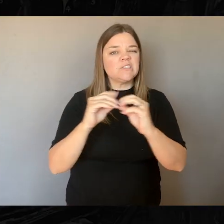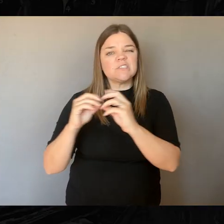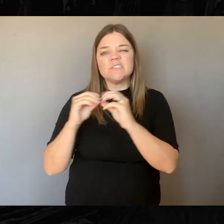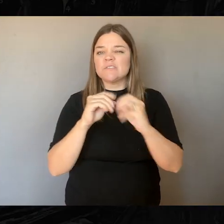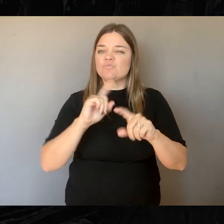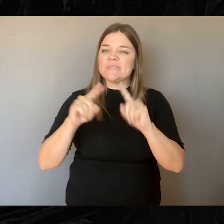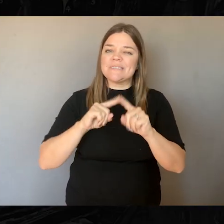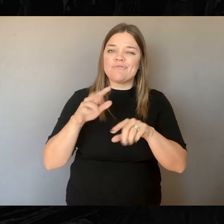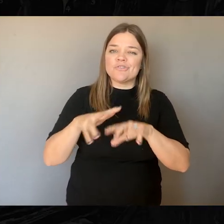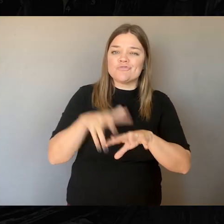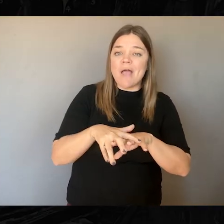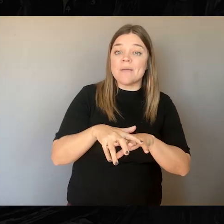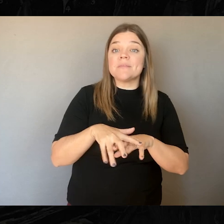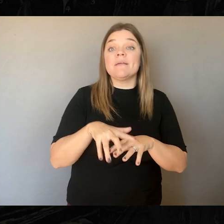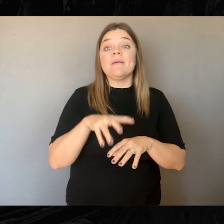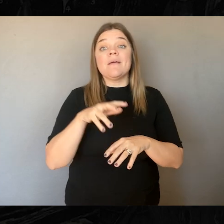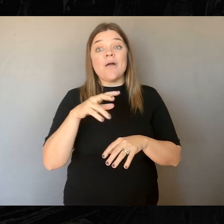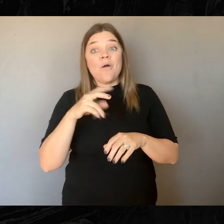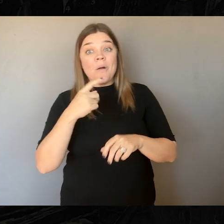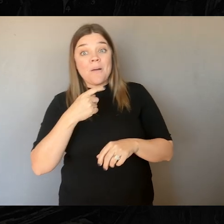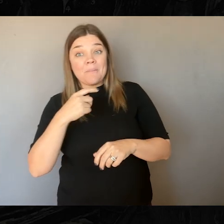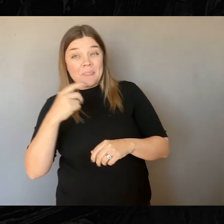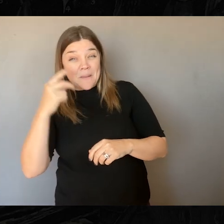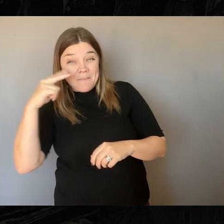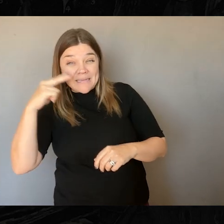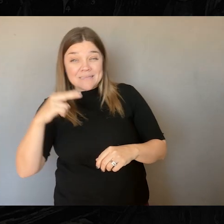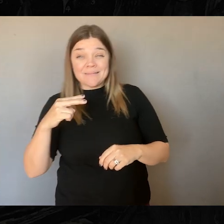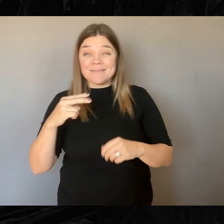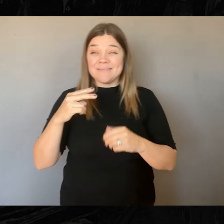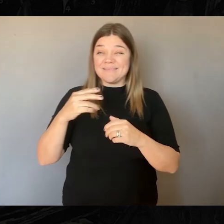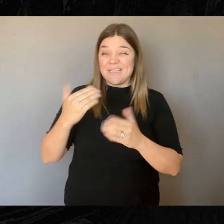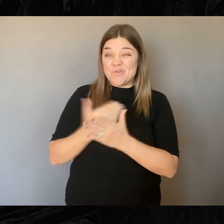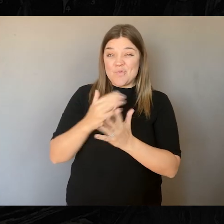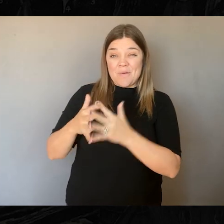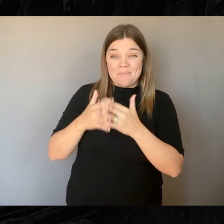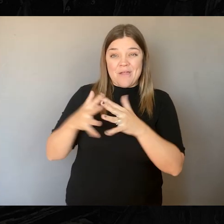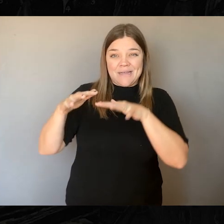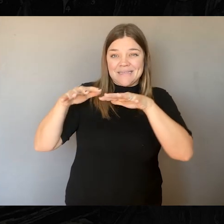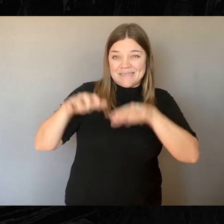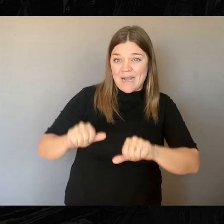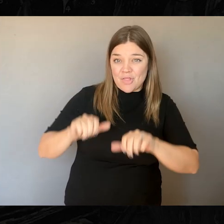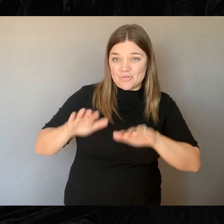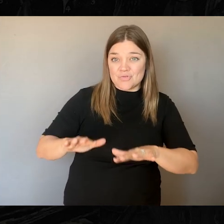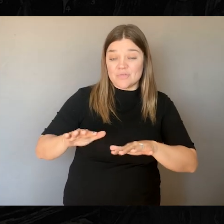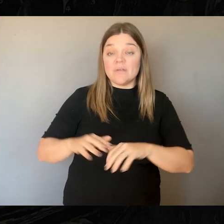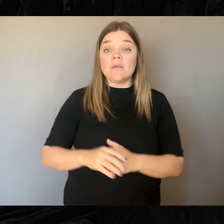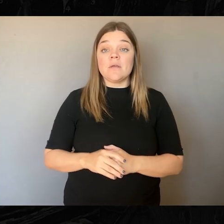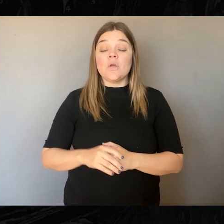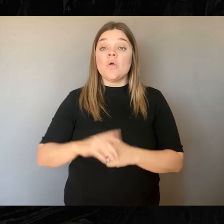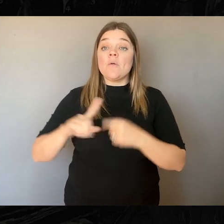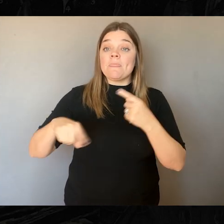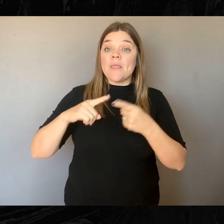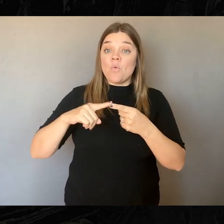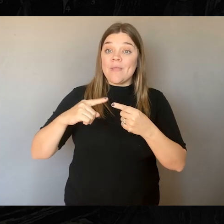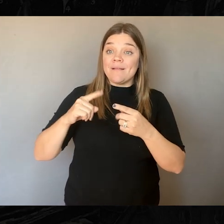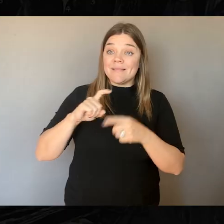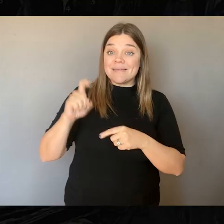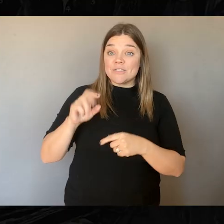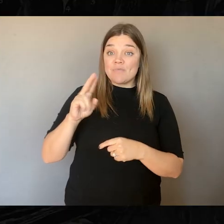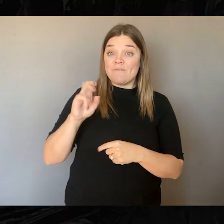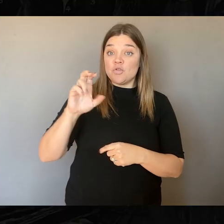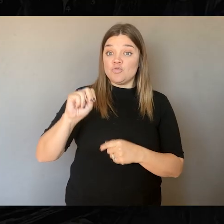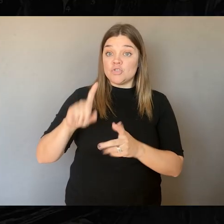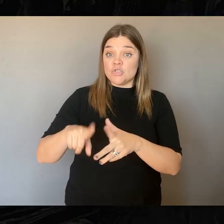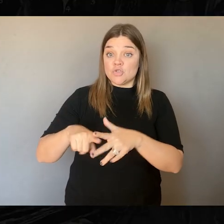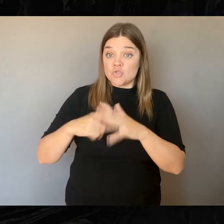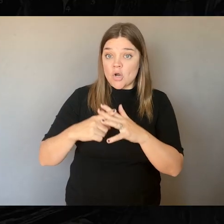tribes and both the Mexicans and new American settlers in Texas. When the Texas Revolution began in 1835, most